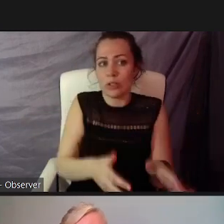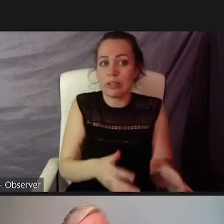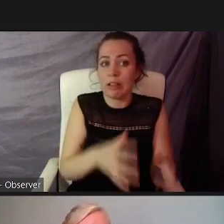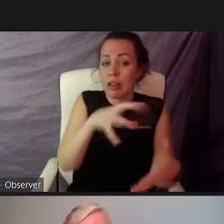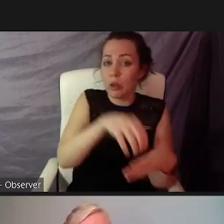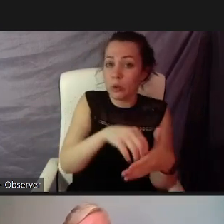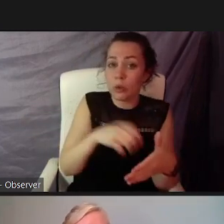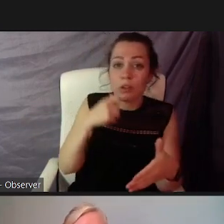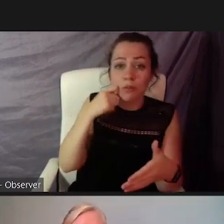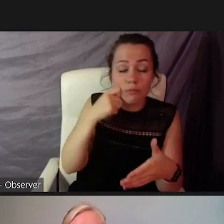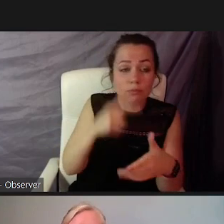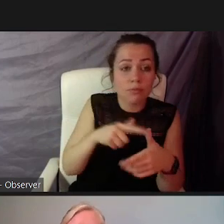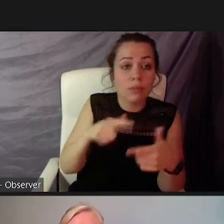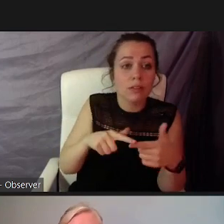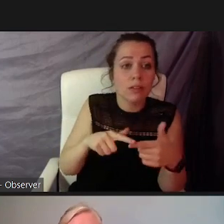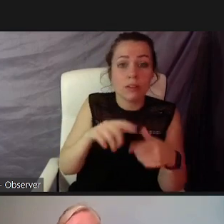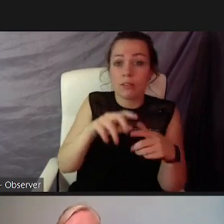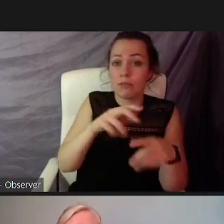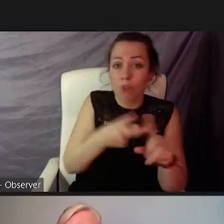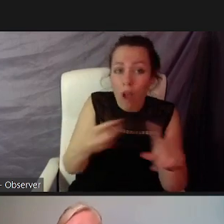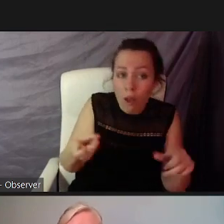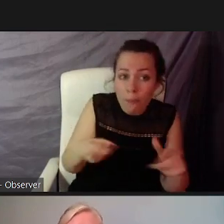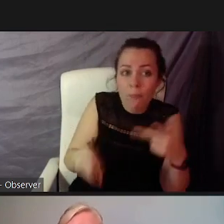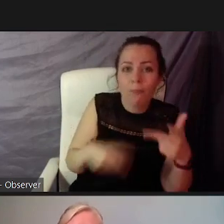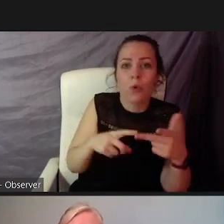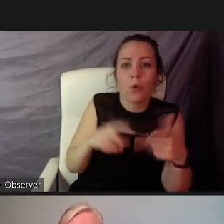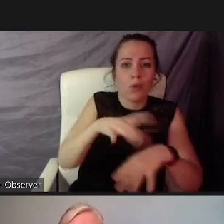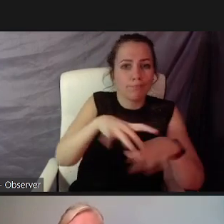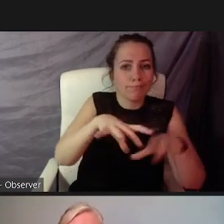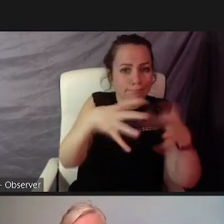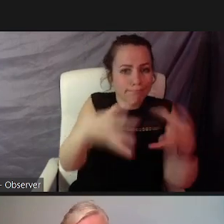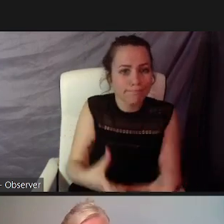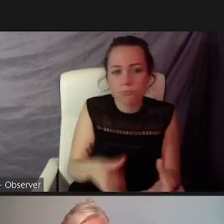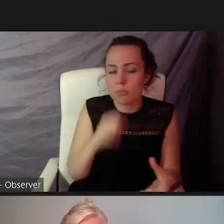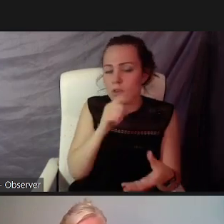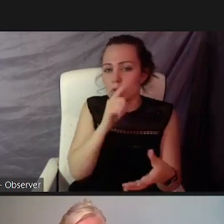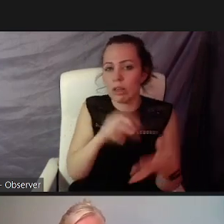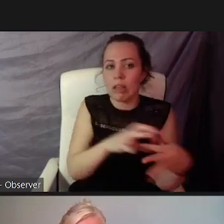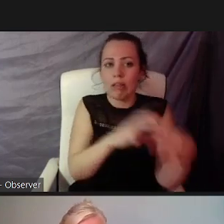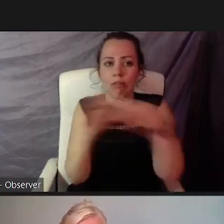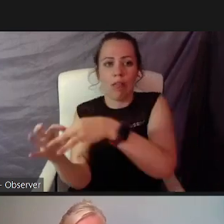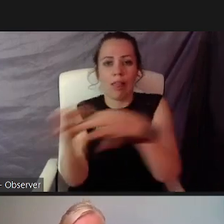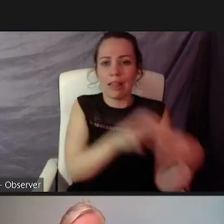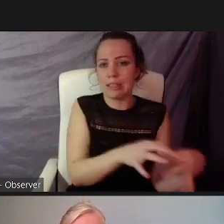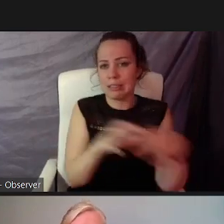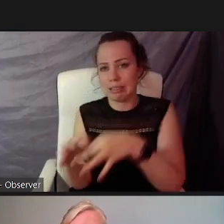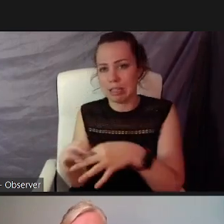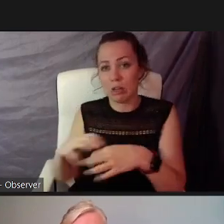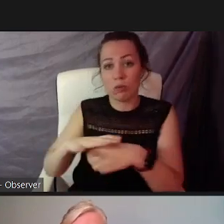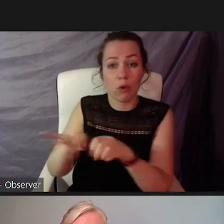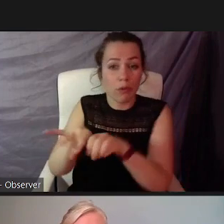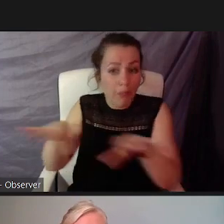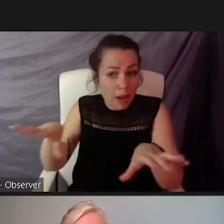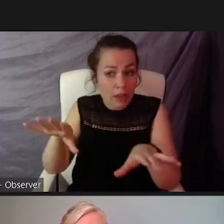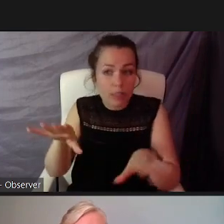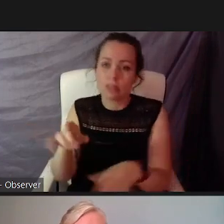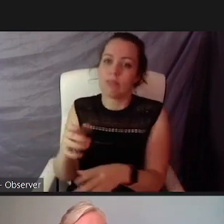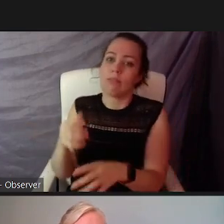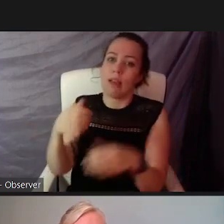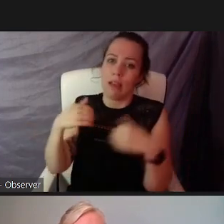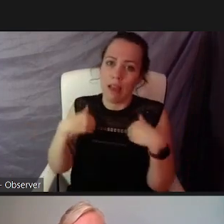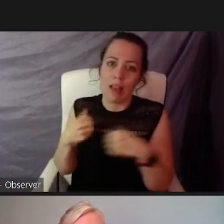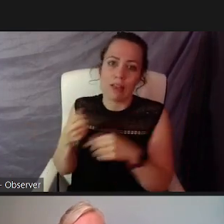or nationality or geography. COVID-19 can and has affected people